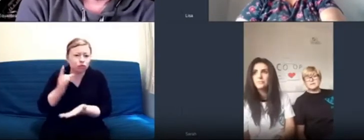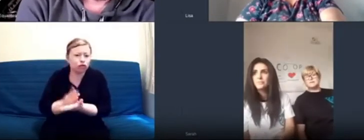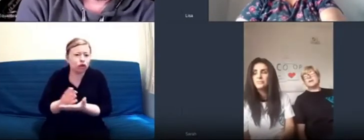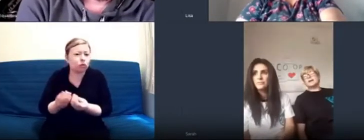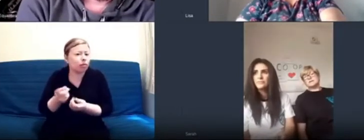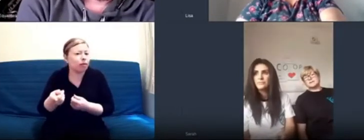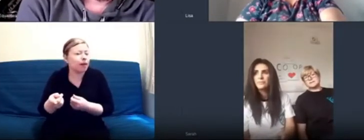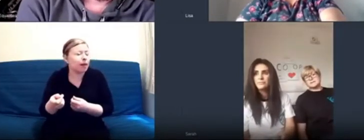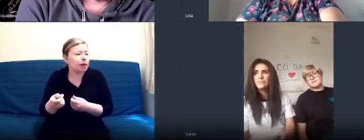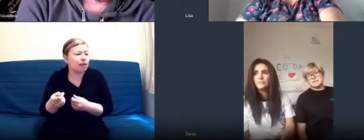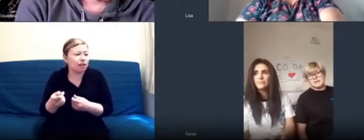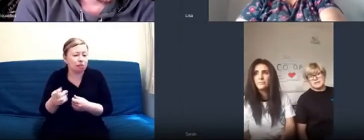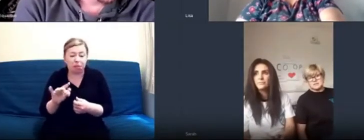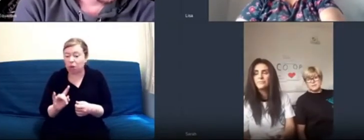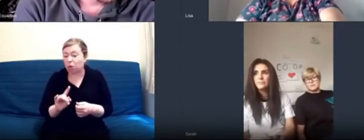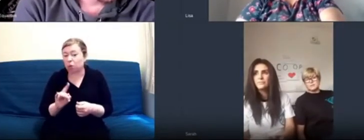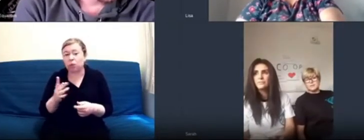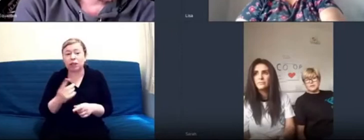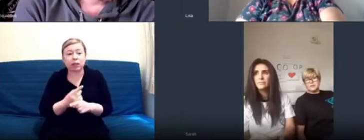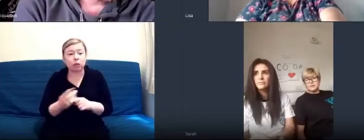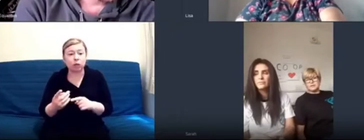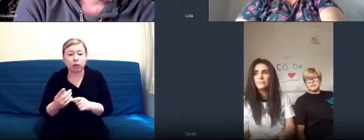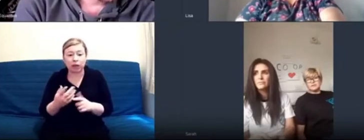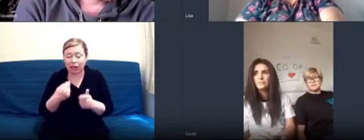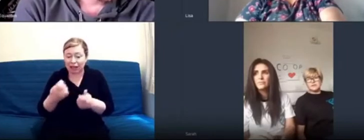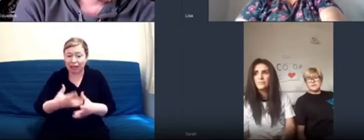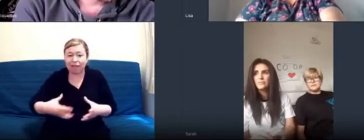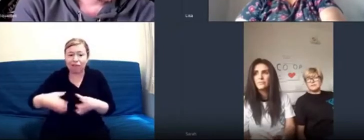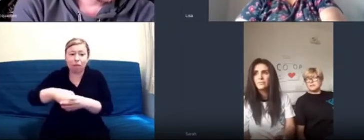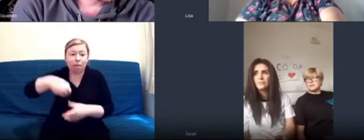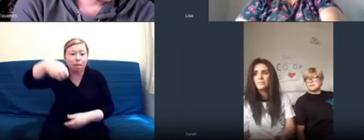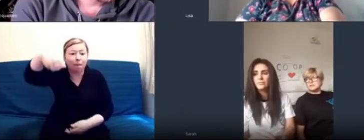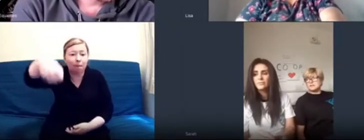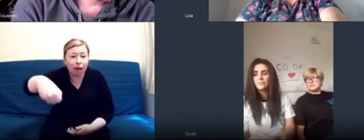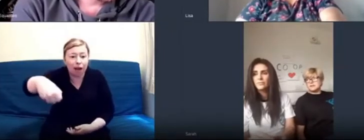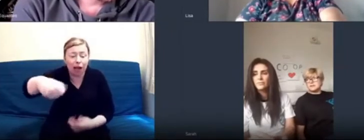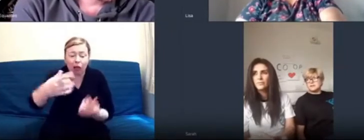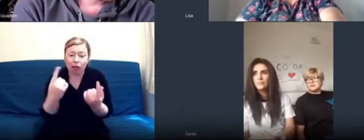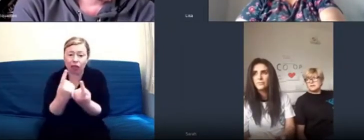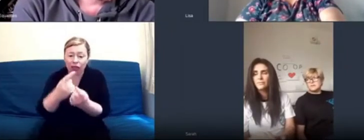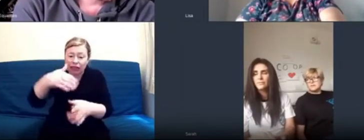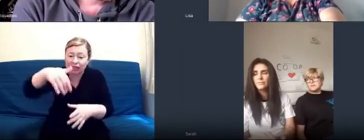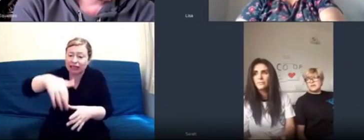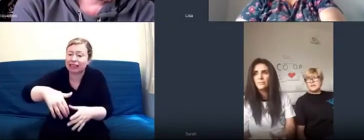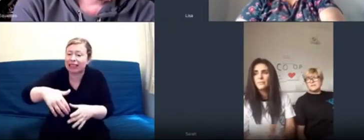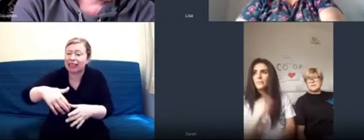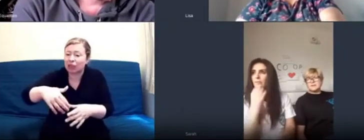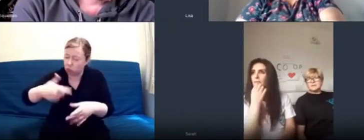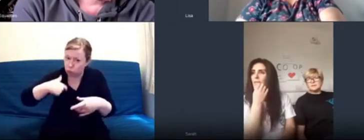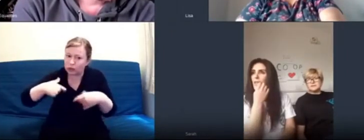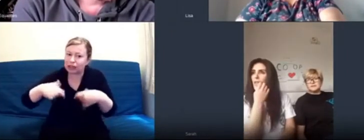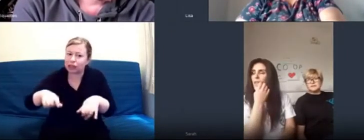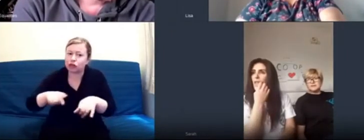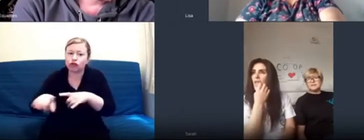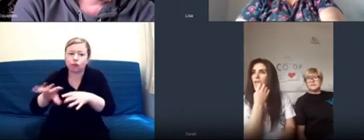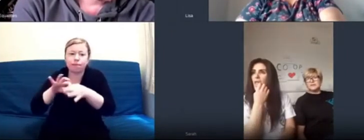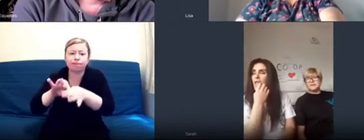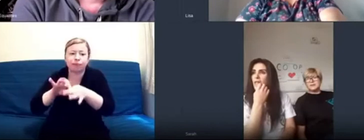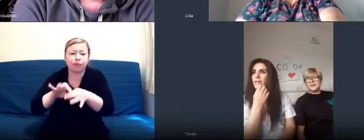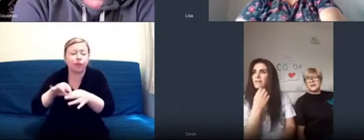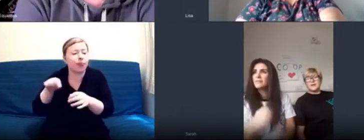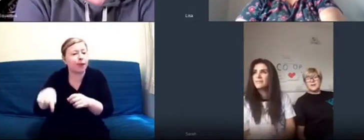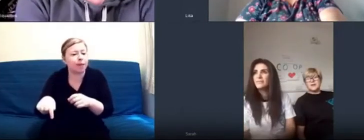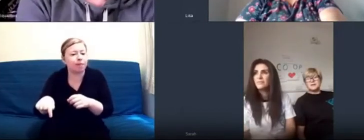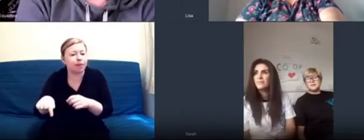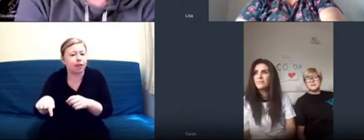delivering bags of supplies to them, you know, it's like you say, it's, you know, making them feel, you know,